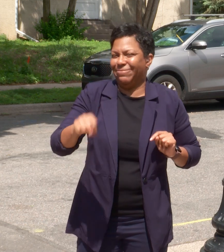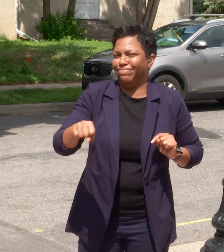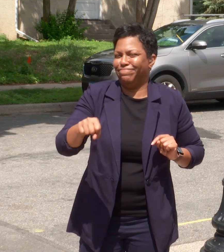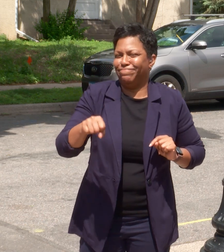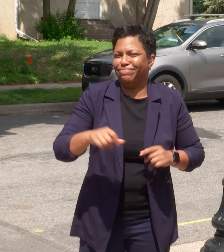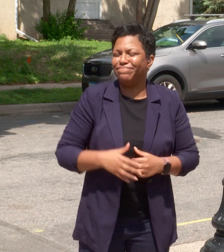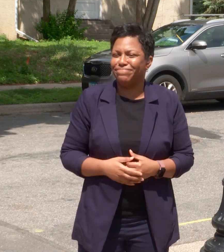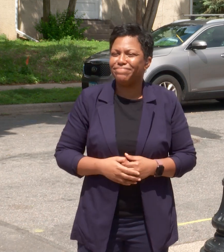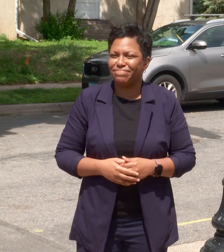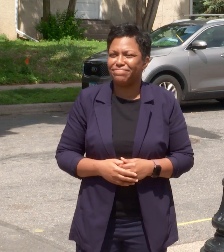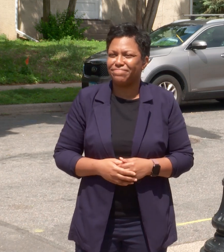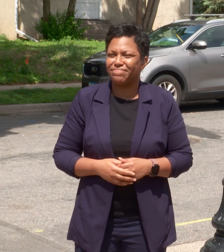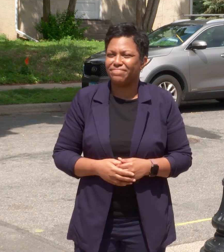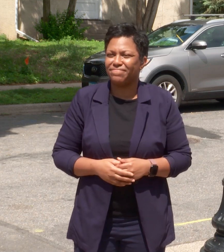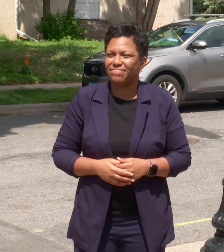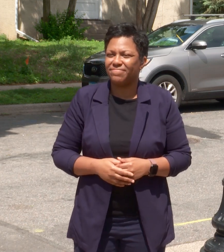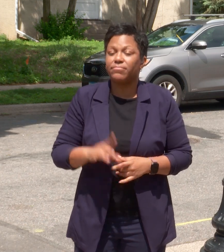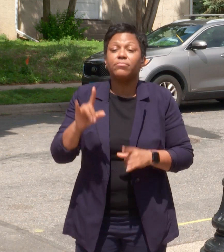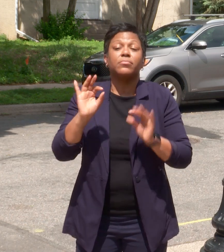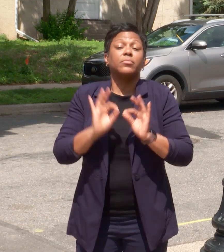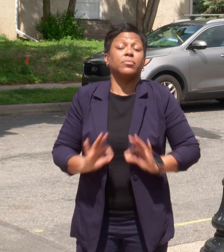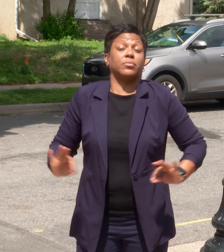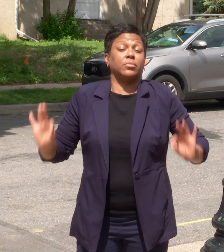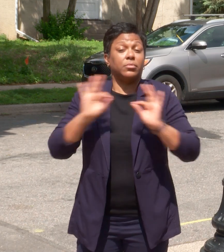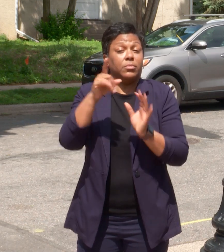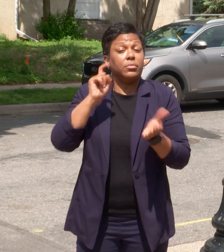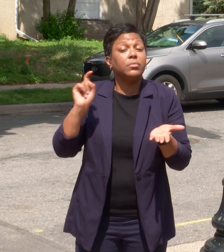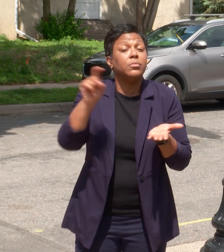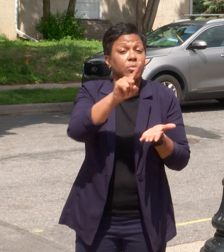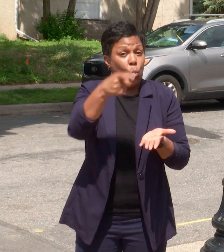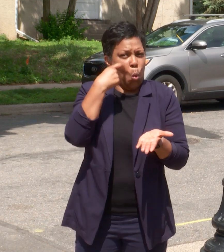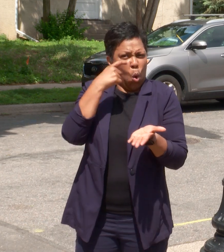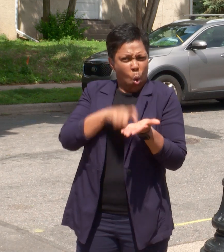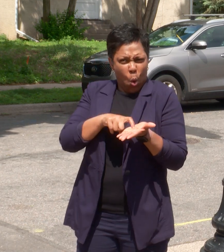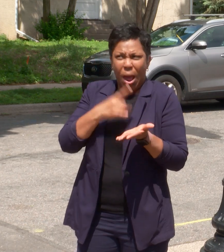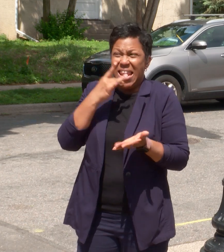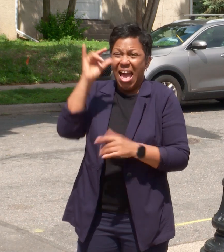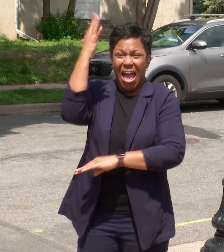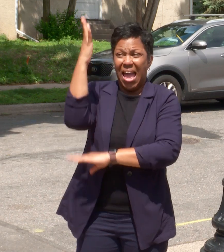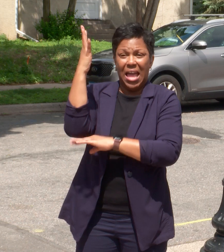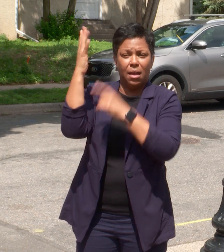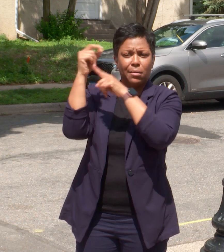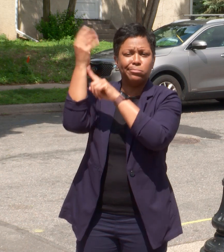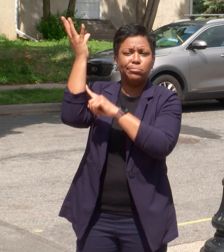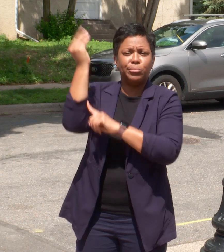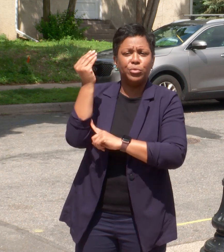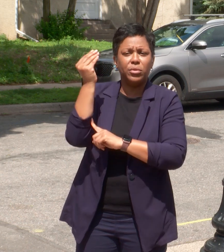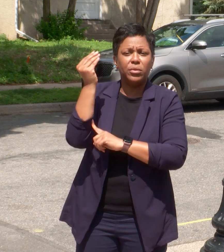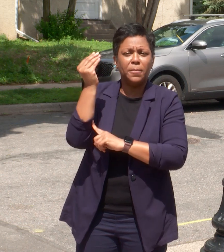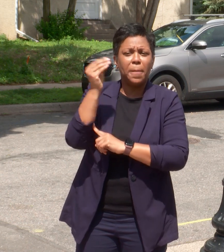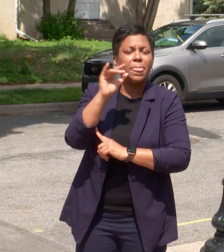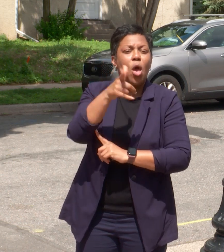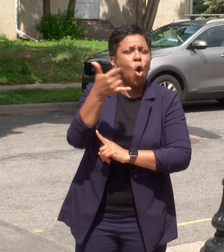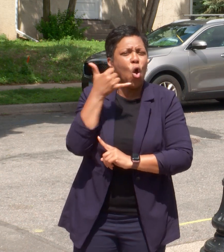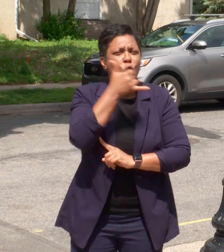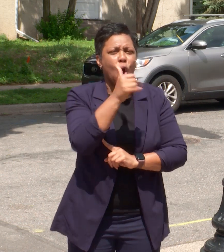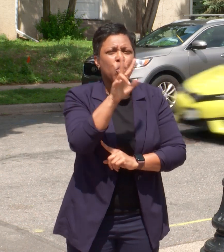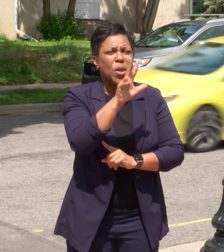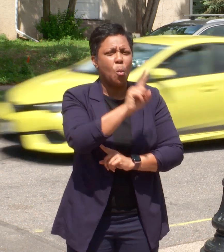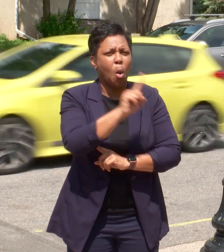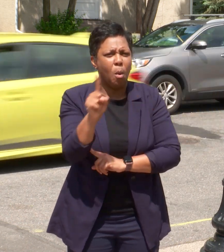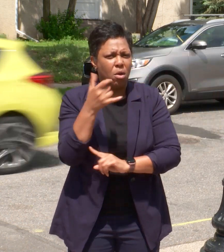are having a lighting outage. We can only know where the lights are out by people calling in. And I know that can